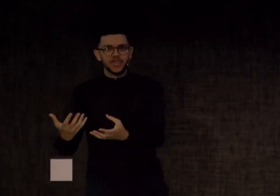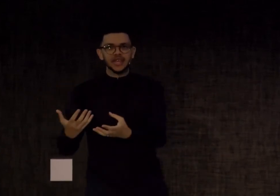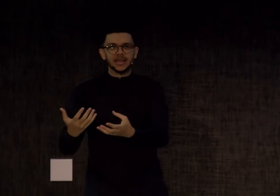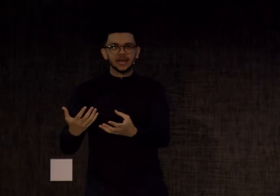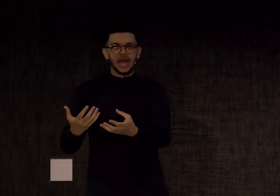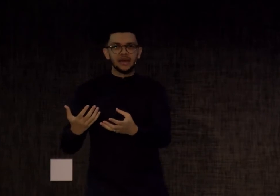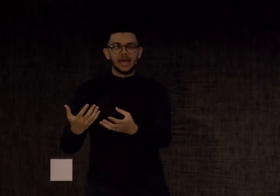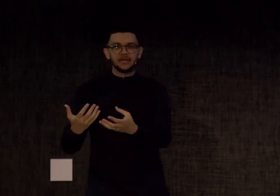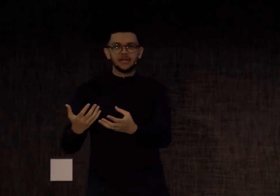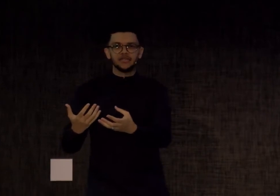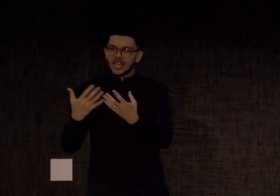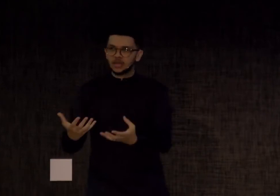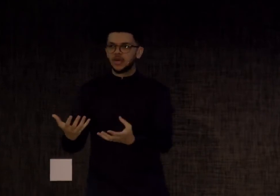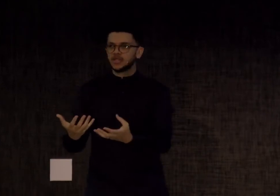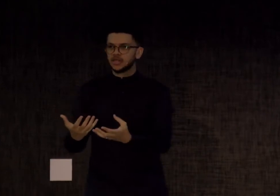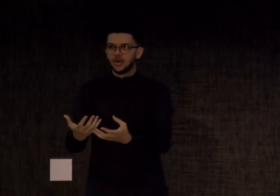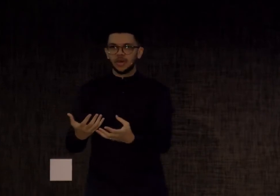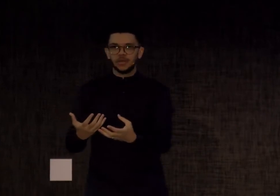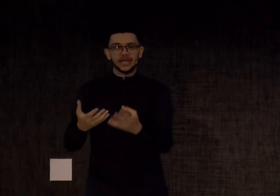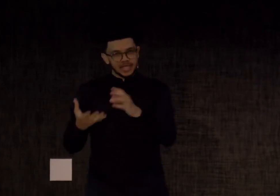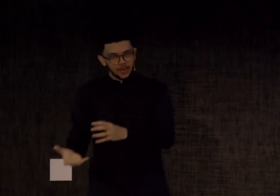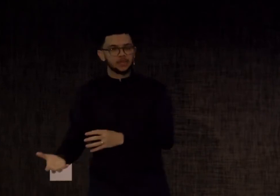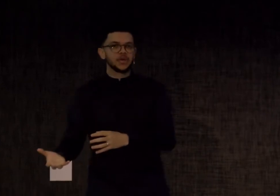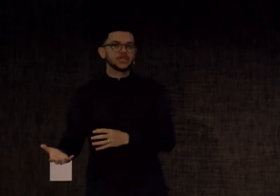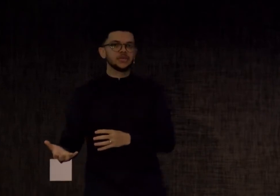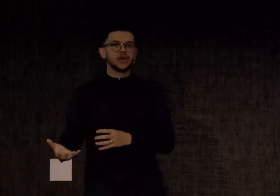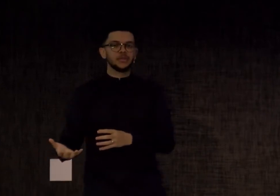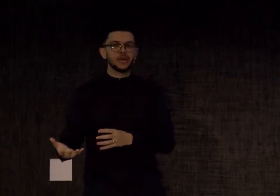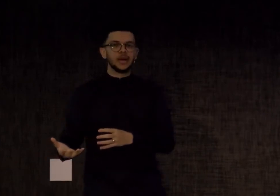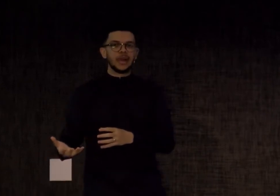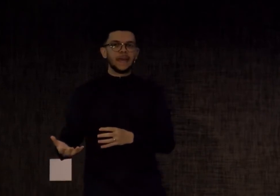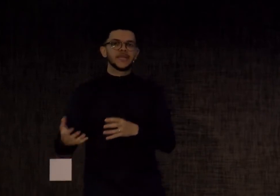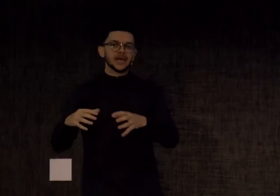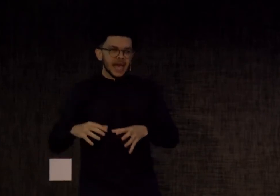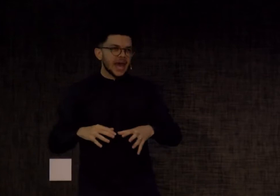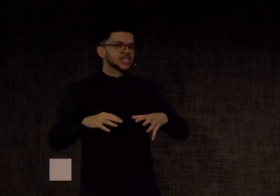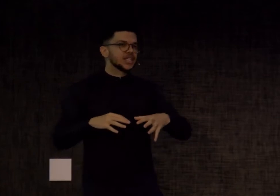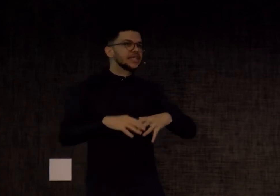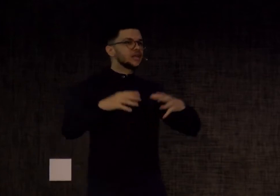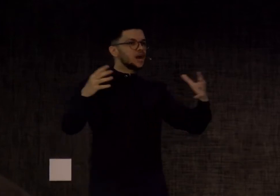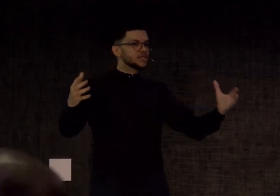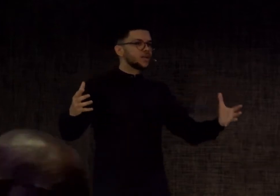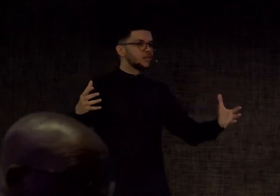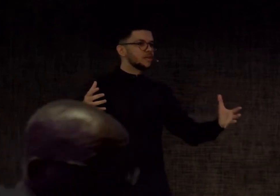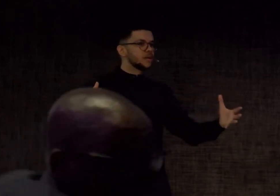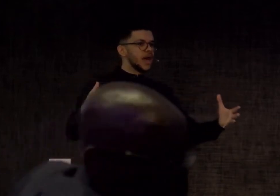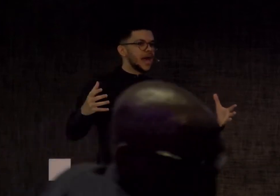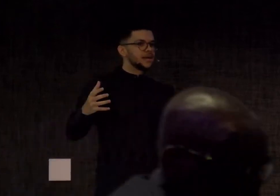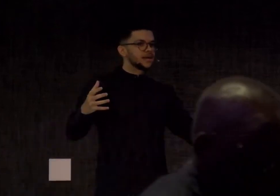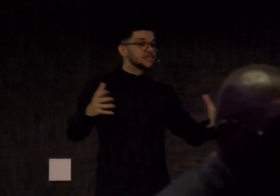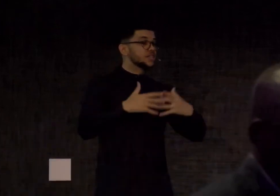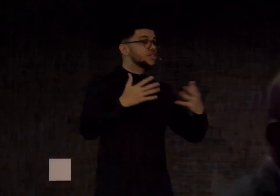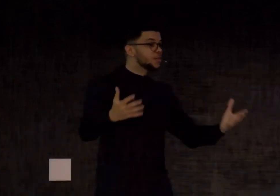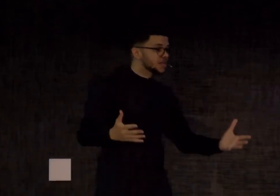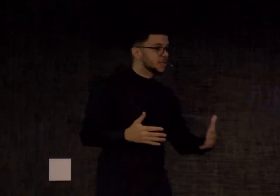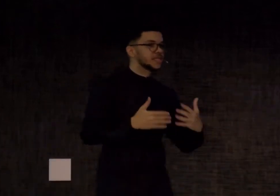new thinking and fresh approach to the problem and deeper approach to the problem can actually enlarge the problem and